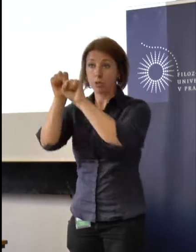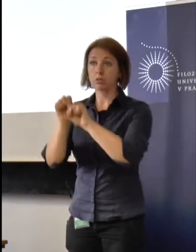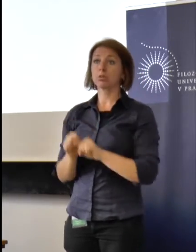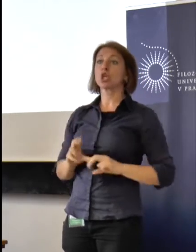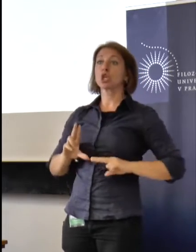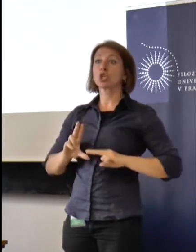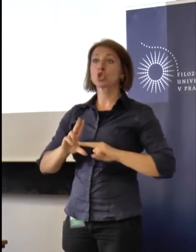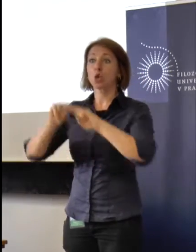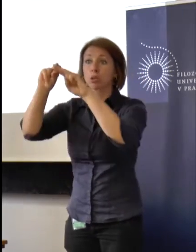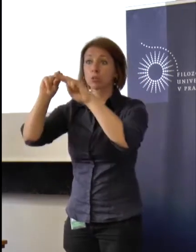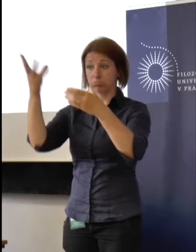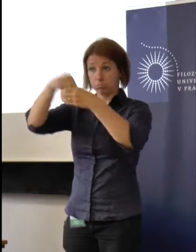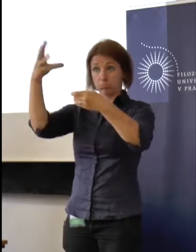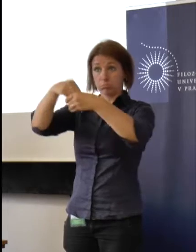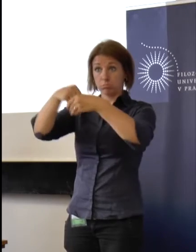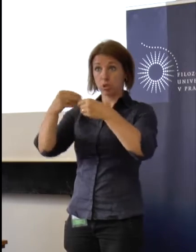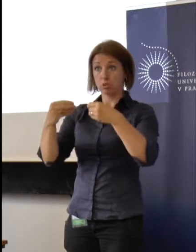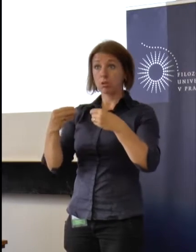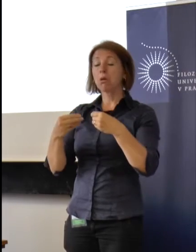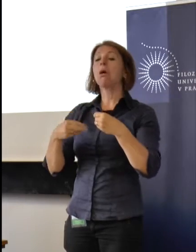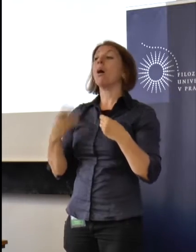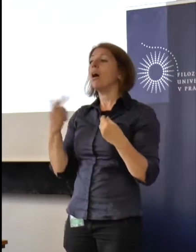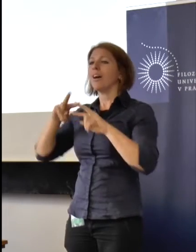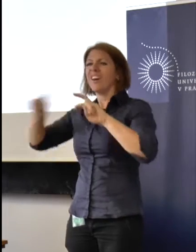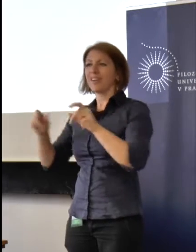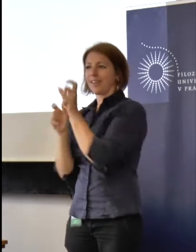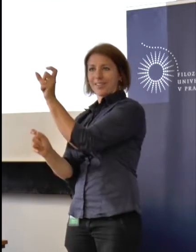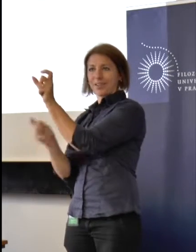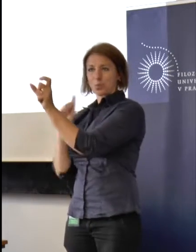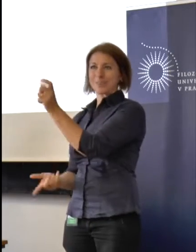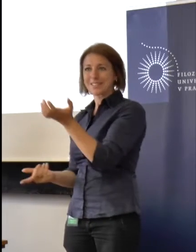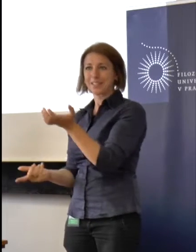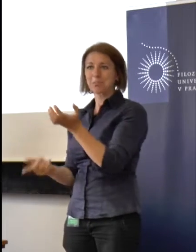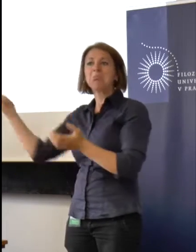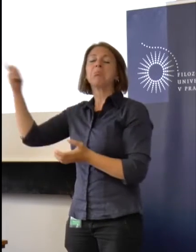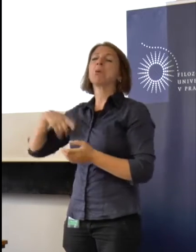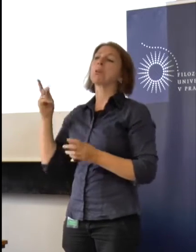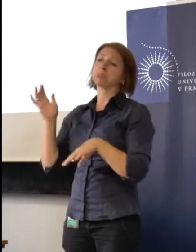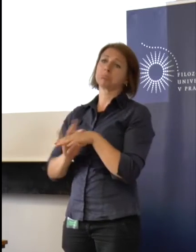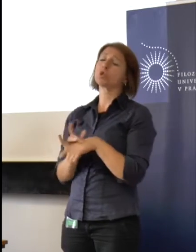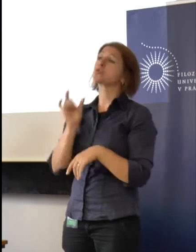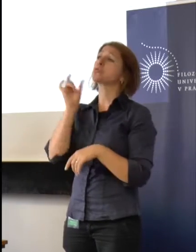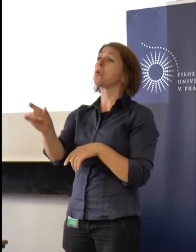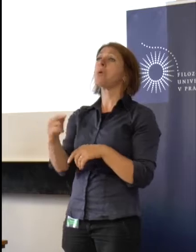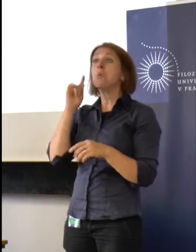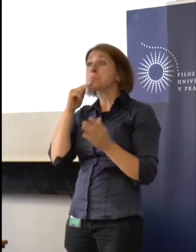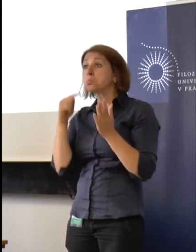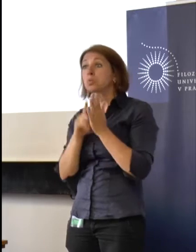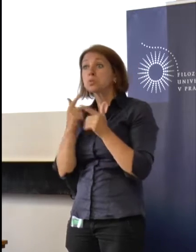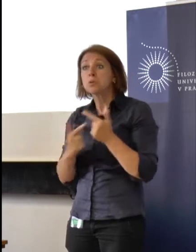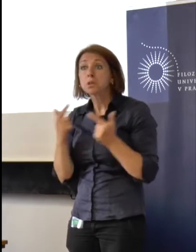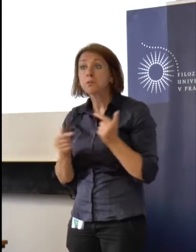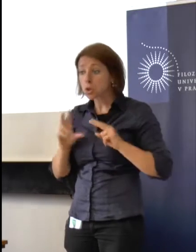the escalier, the Treppe, and carry it away. So, however, or something like this, very elementary